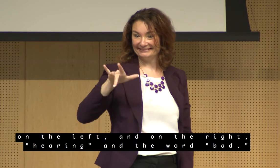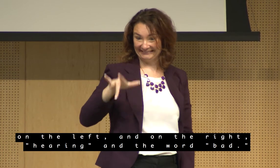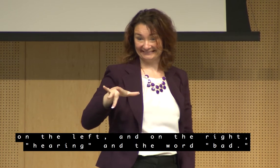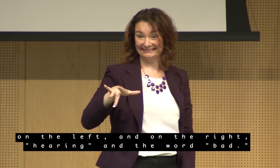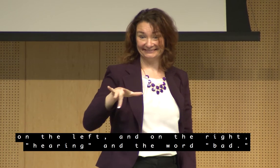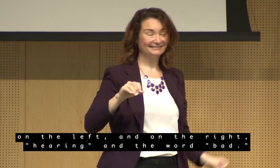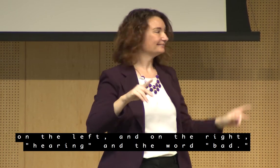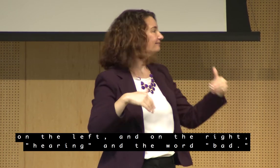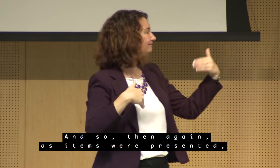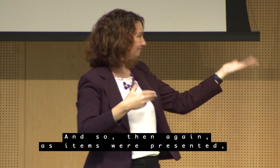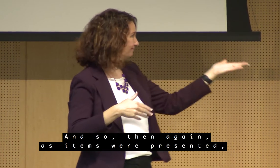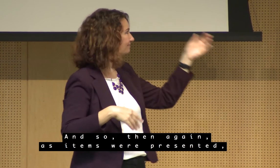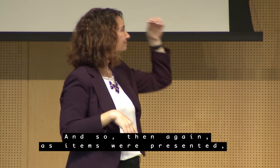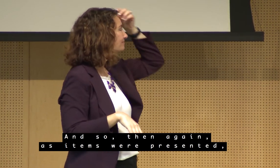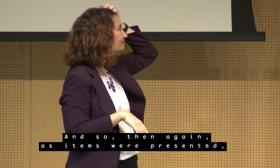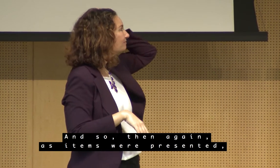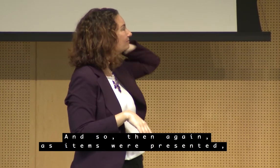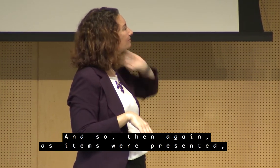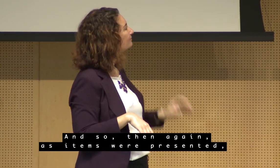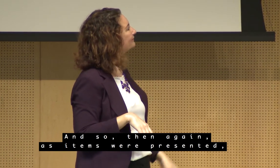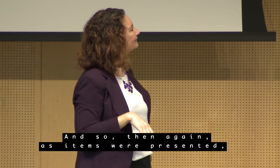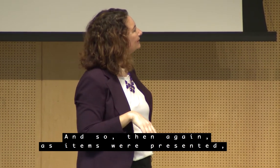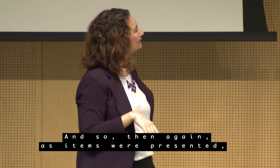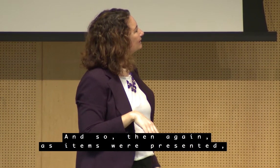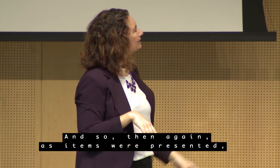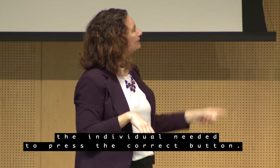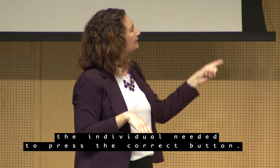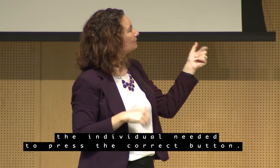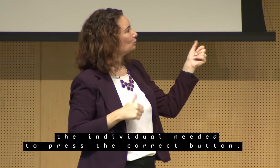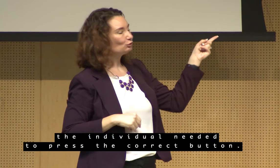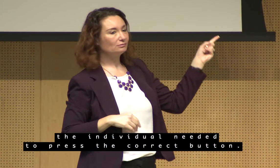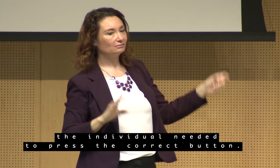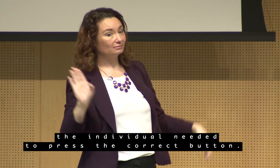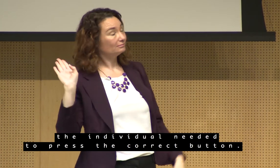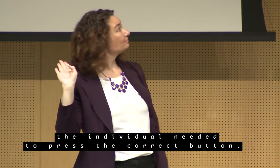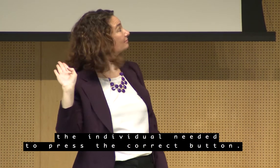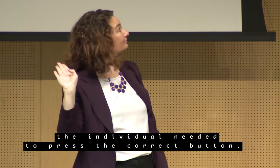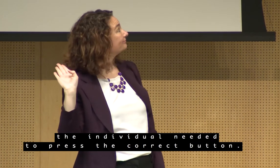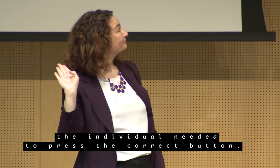bad. And so then again, as items were presented, the individual needed to press the correct button.